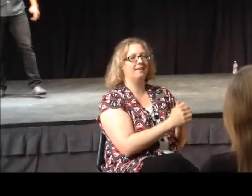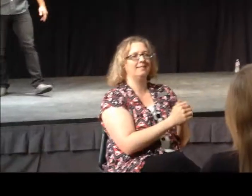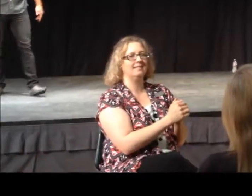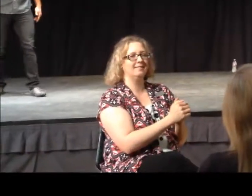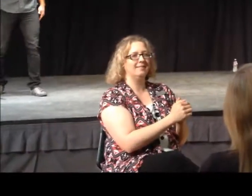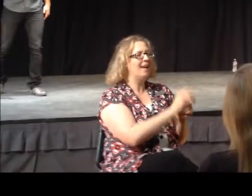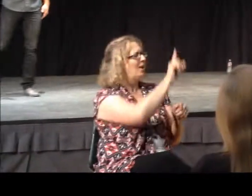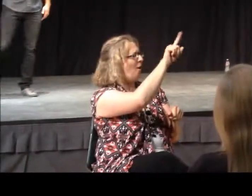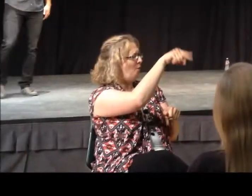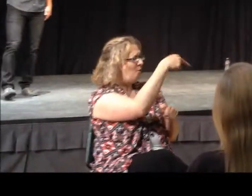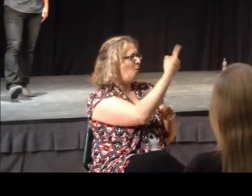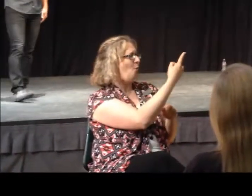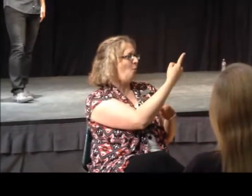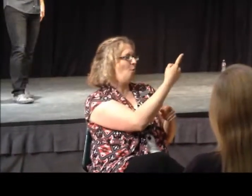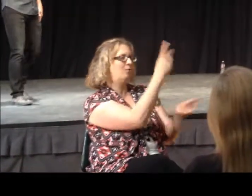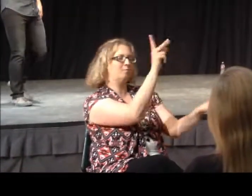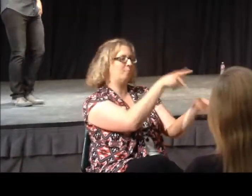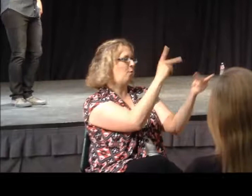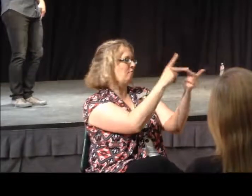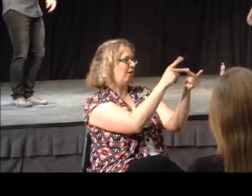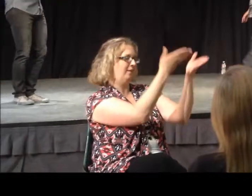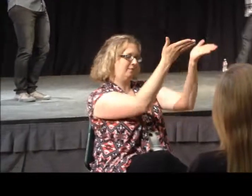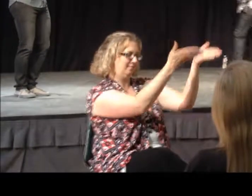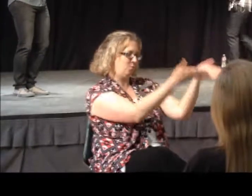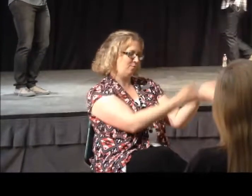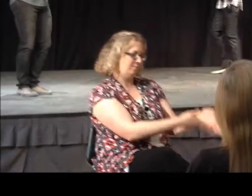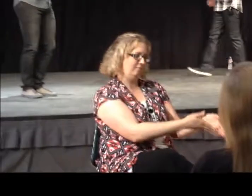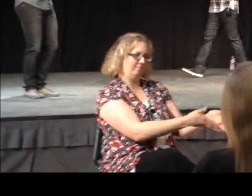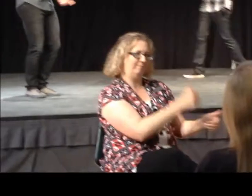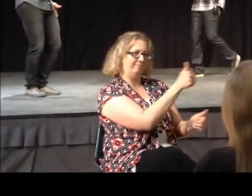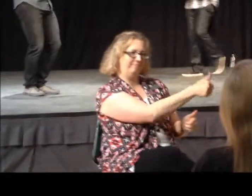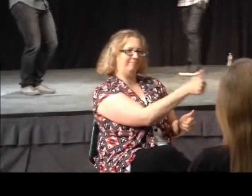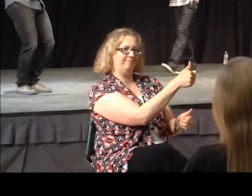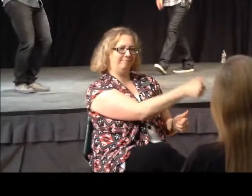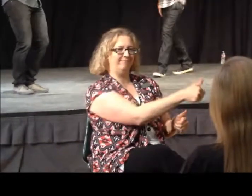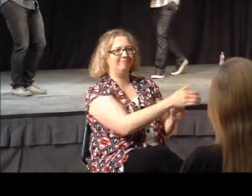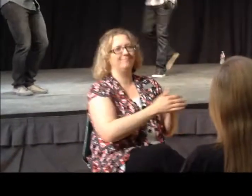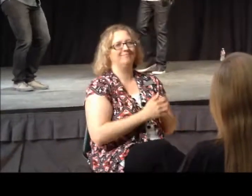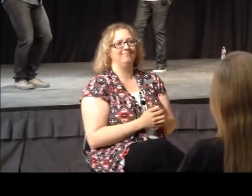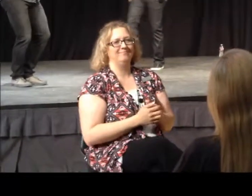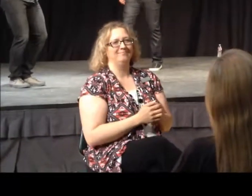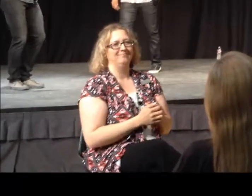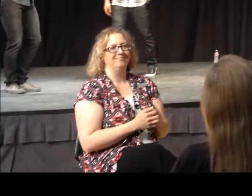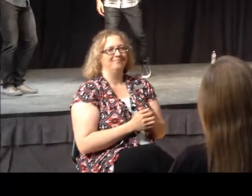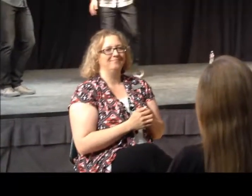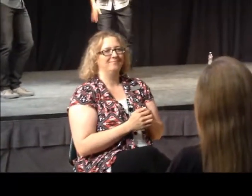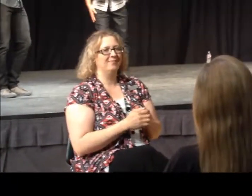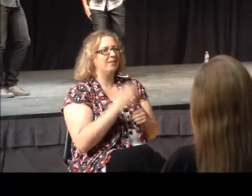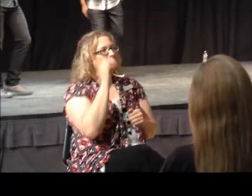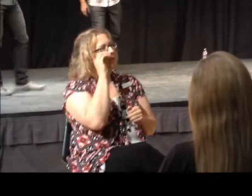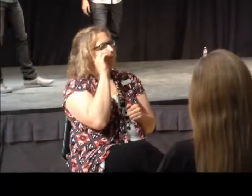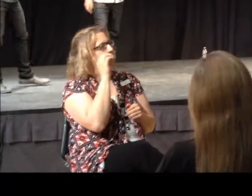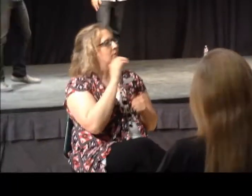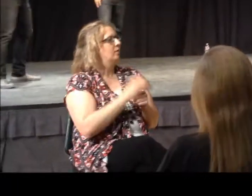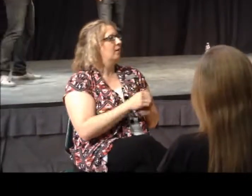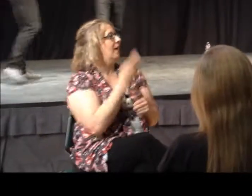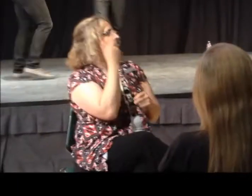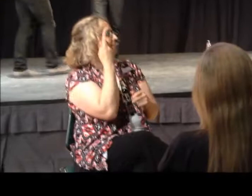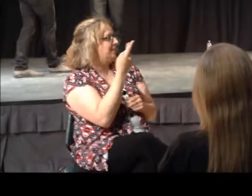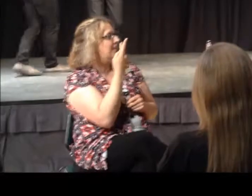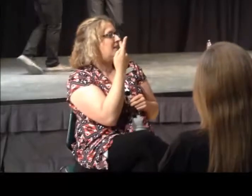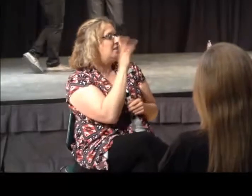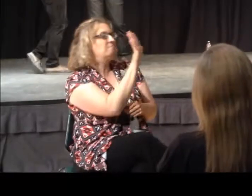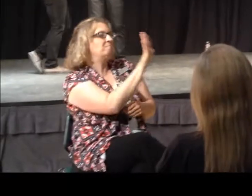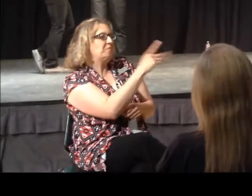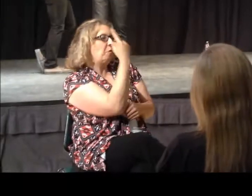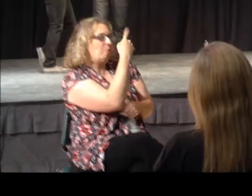Just don't wait for And I see your